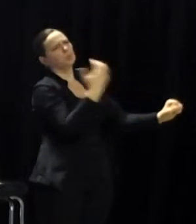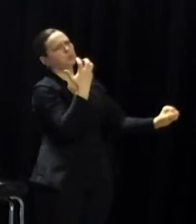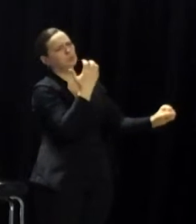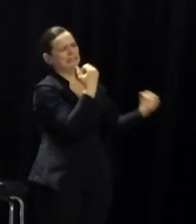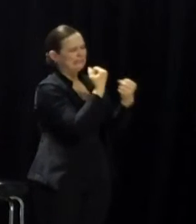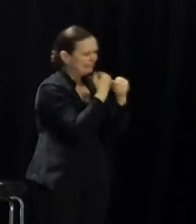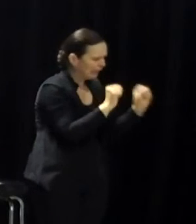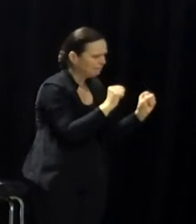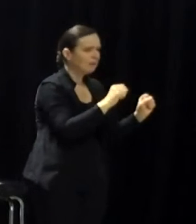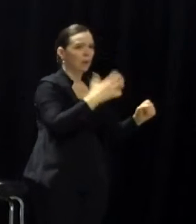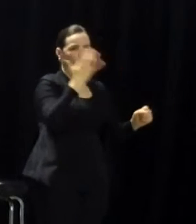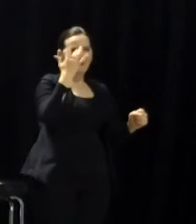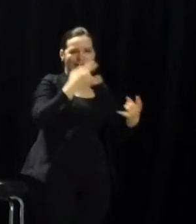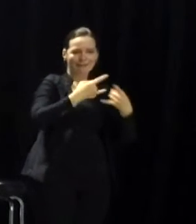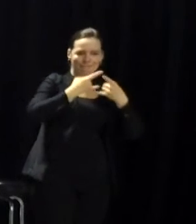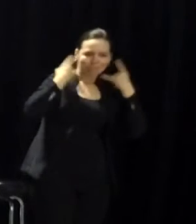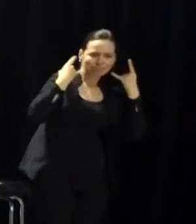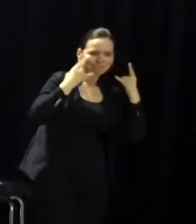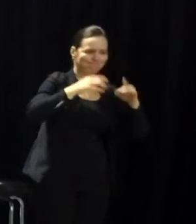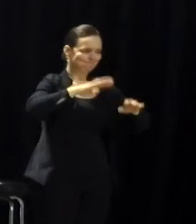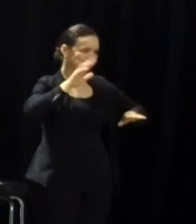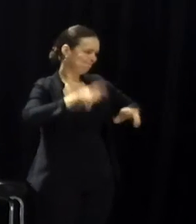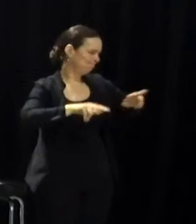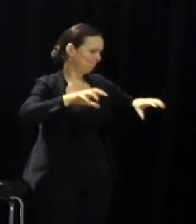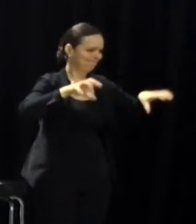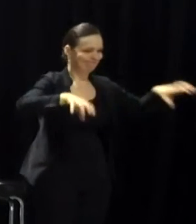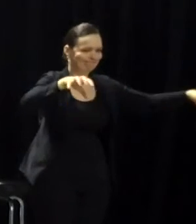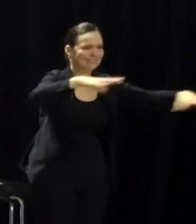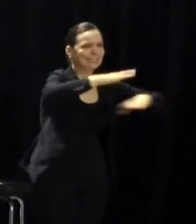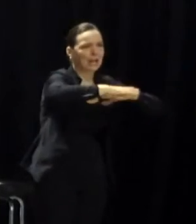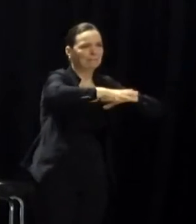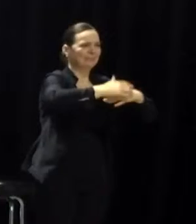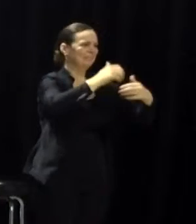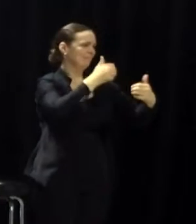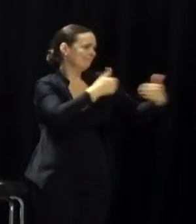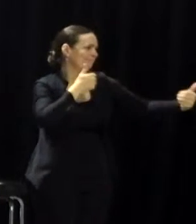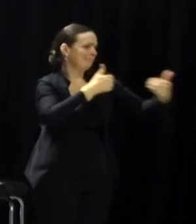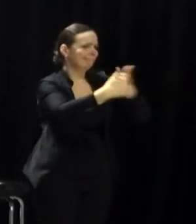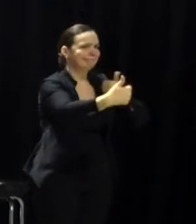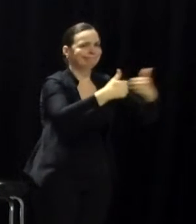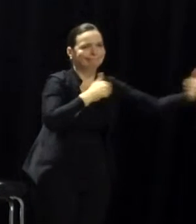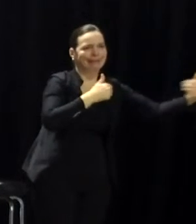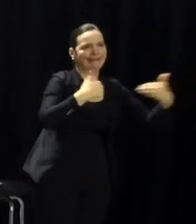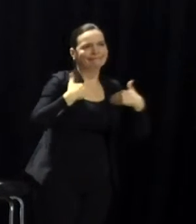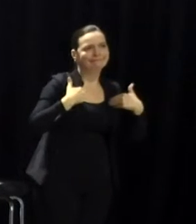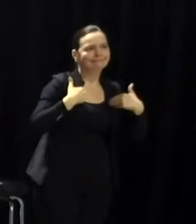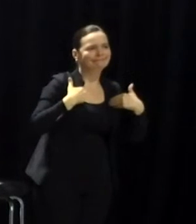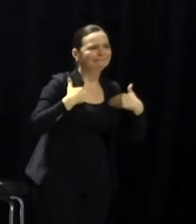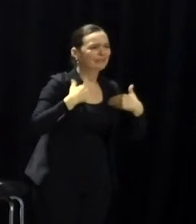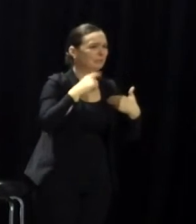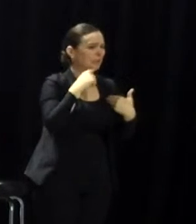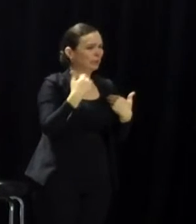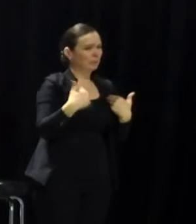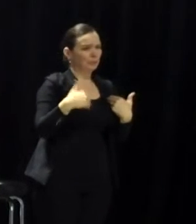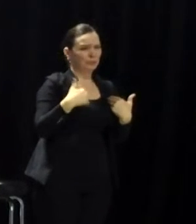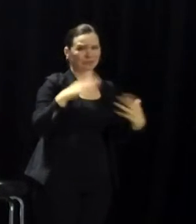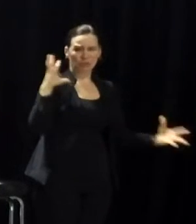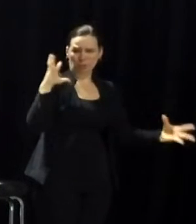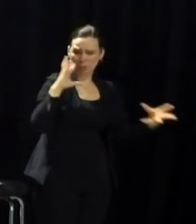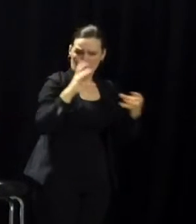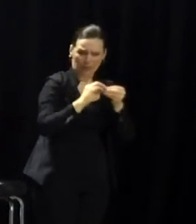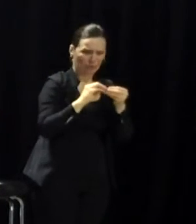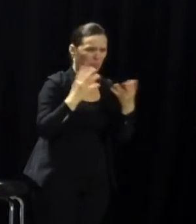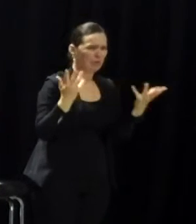great job sanitizing. So when you put all these factors into consideration, it's a tried and